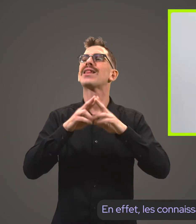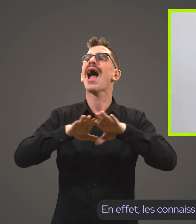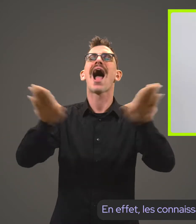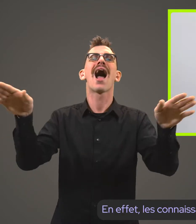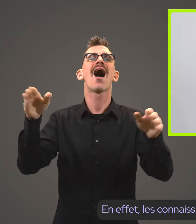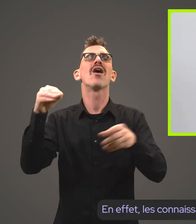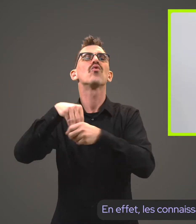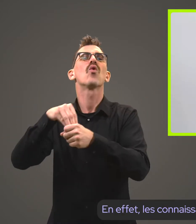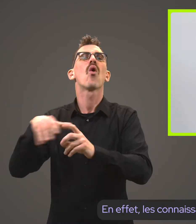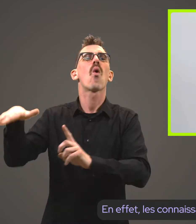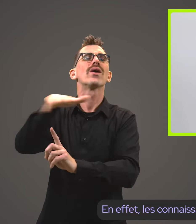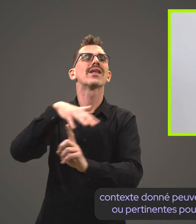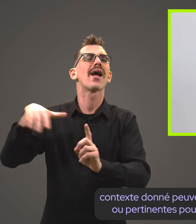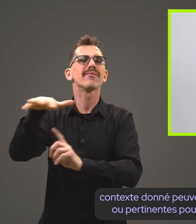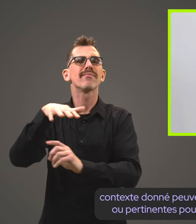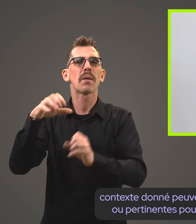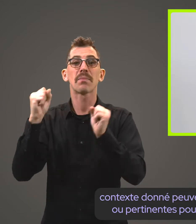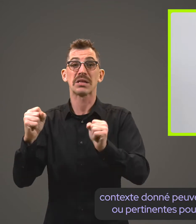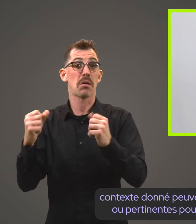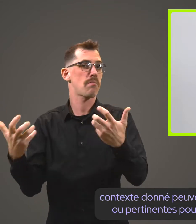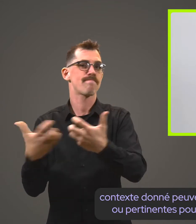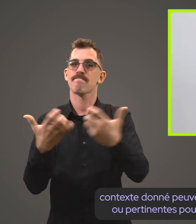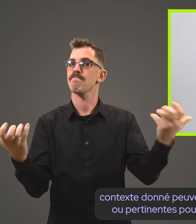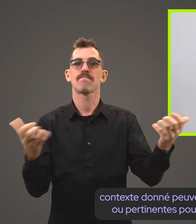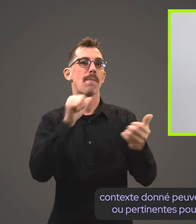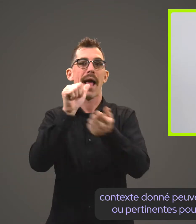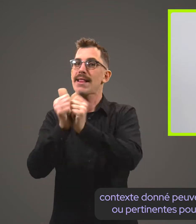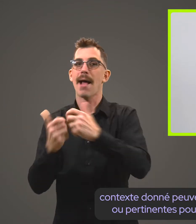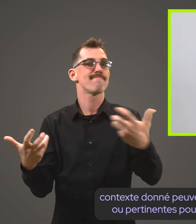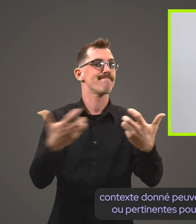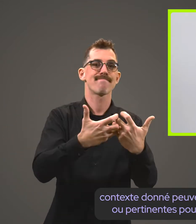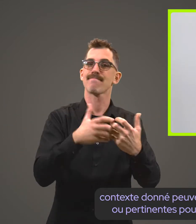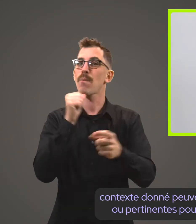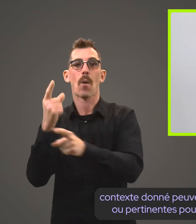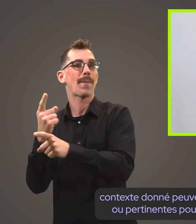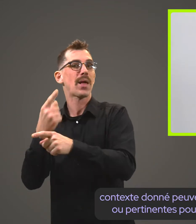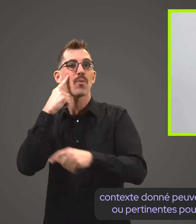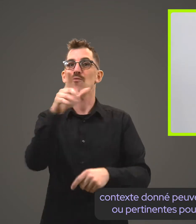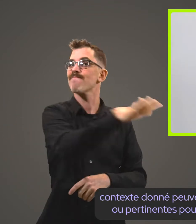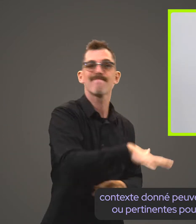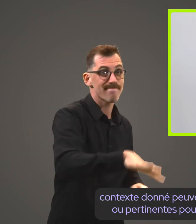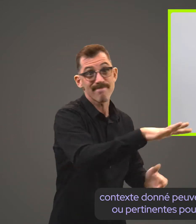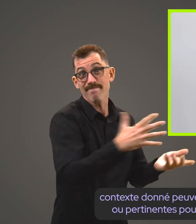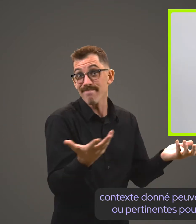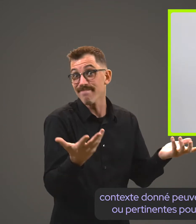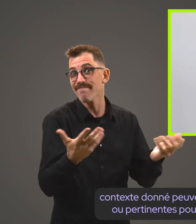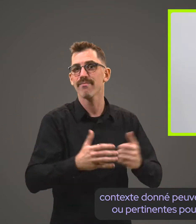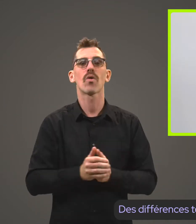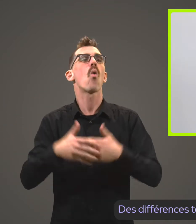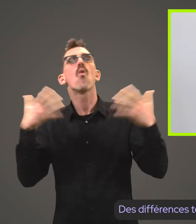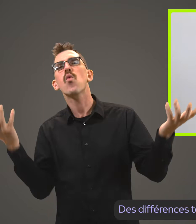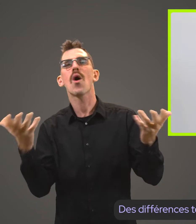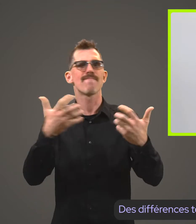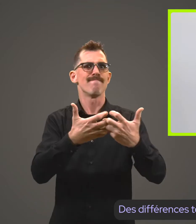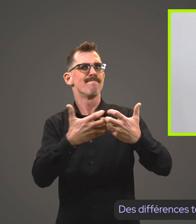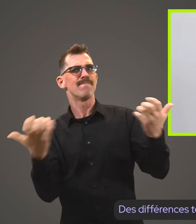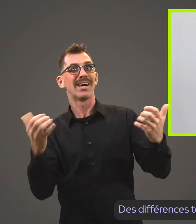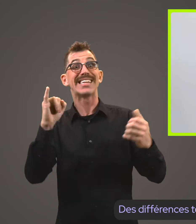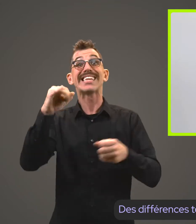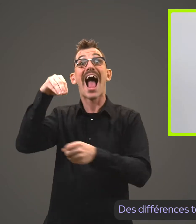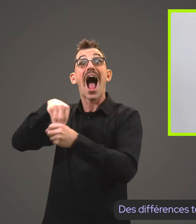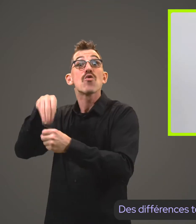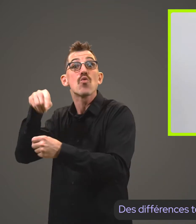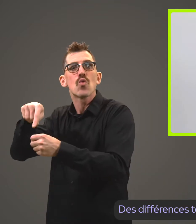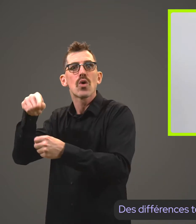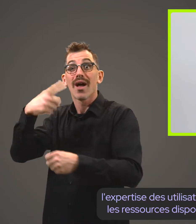because knowledge generated in one setting may not be suitable or relevant for your local context. Differences such